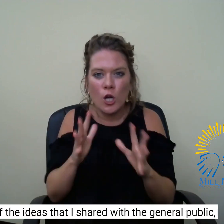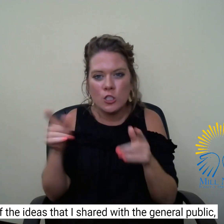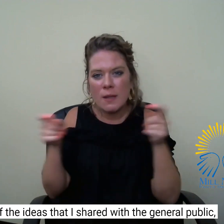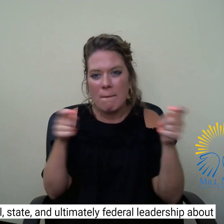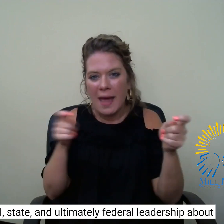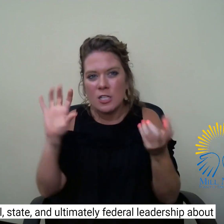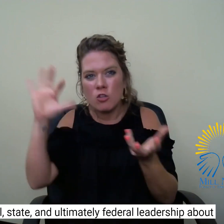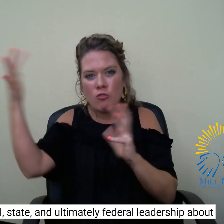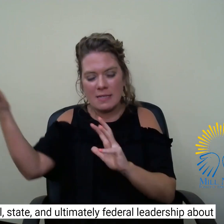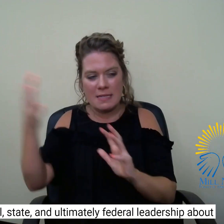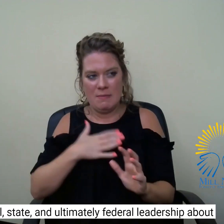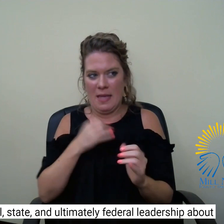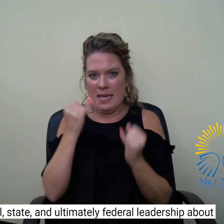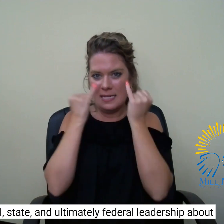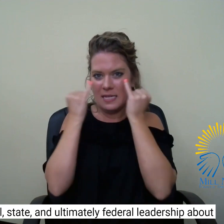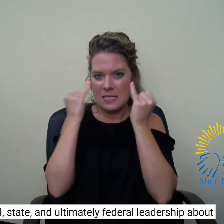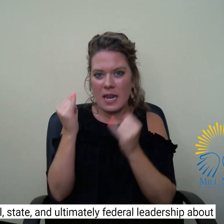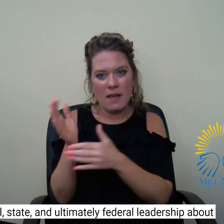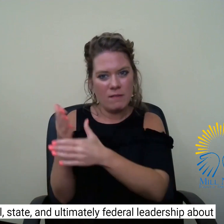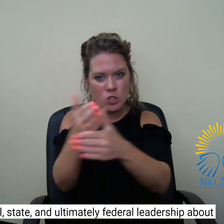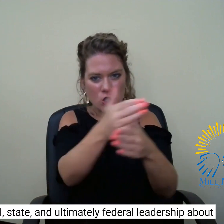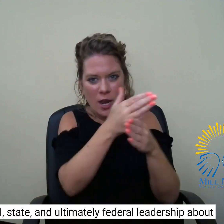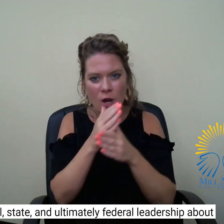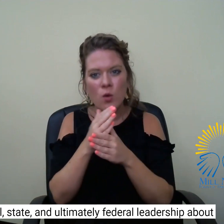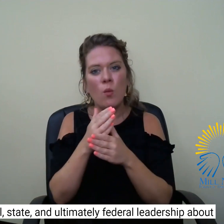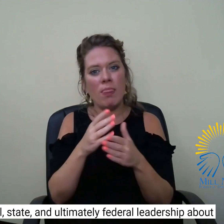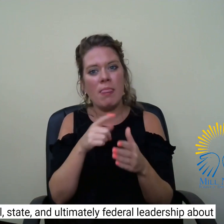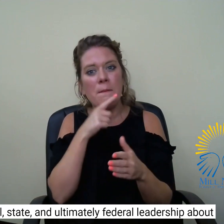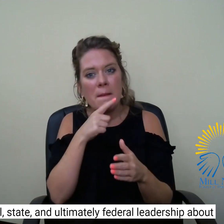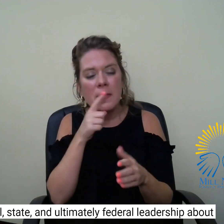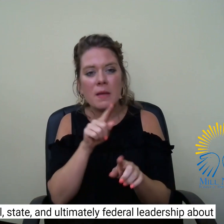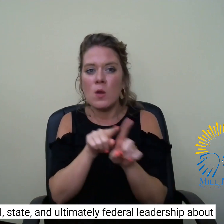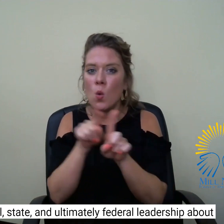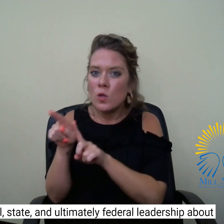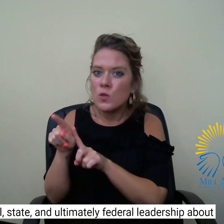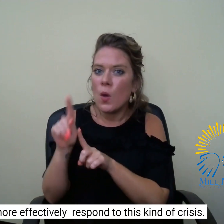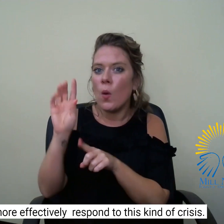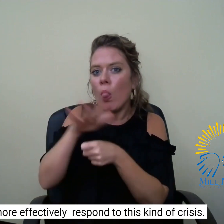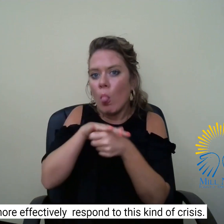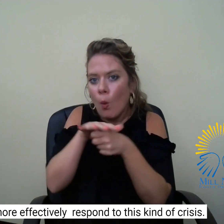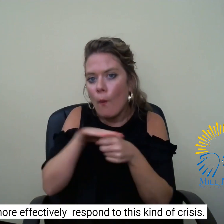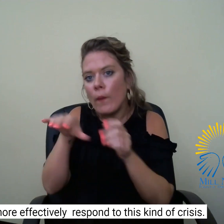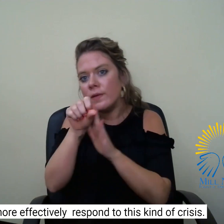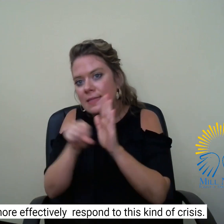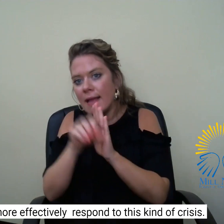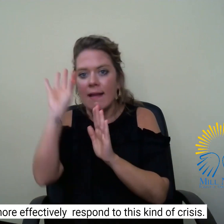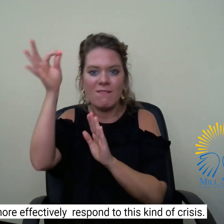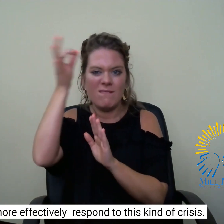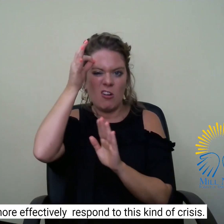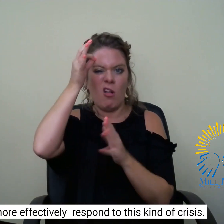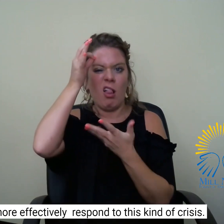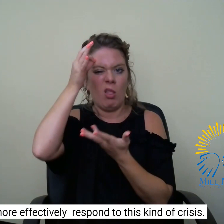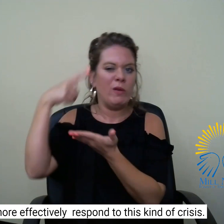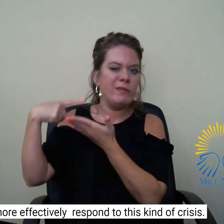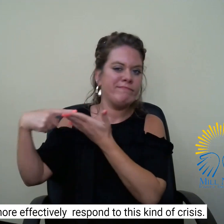public, but also with local, state, and ultimately federal leadership about how we could more effectively respond to this kind of